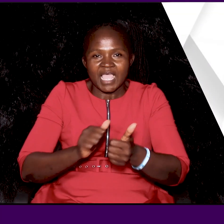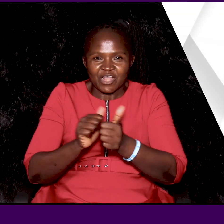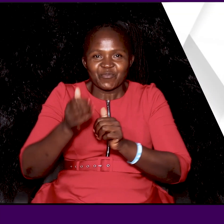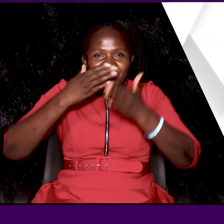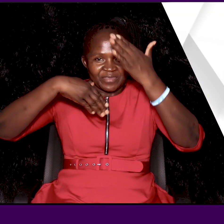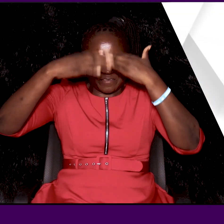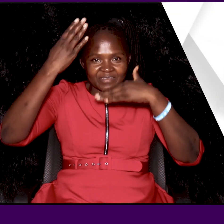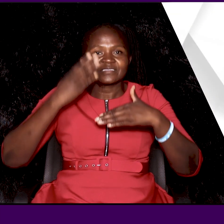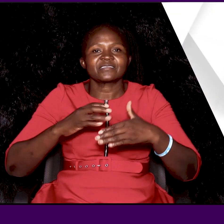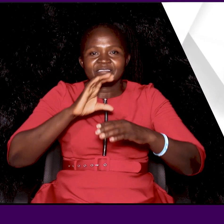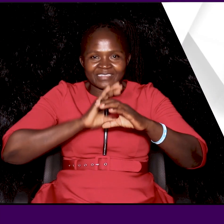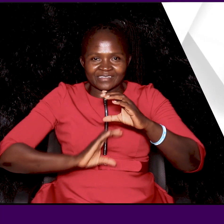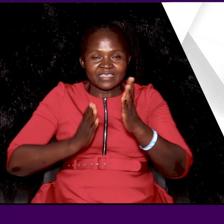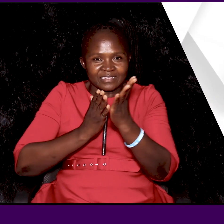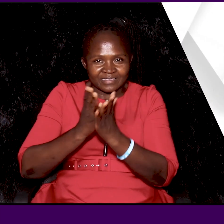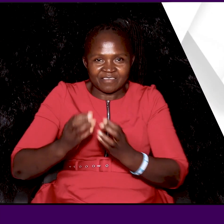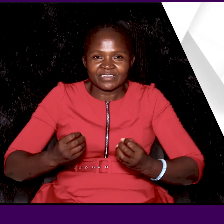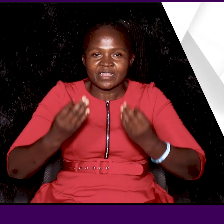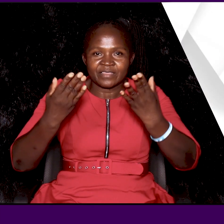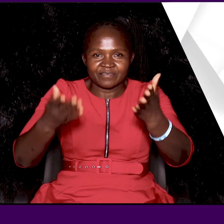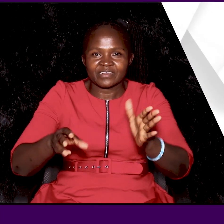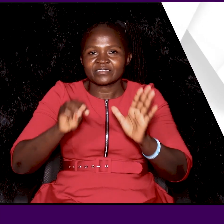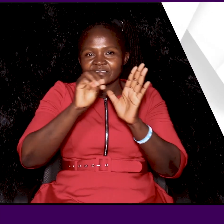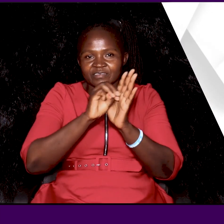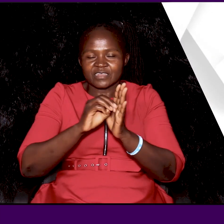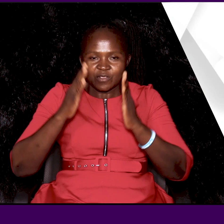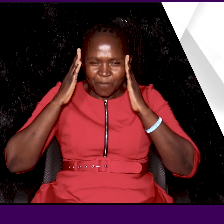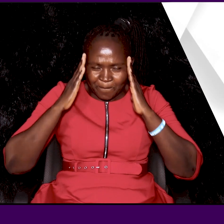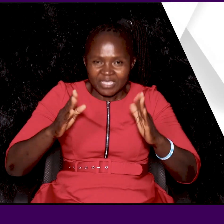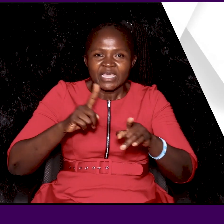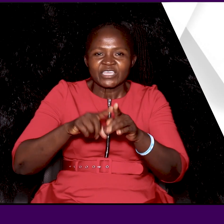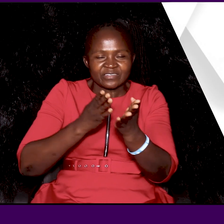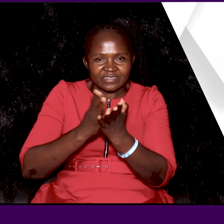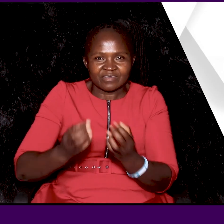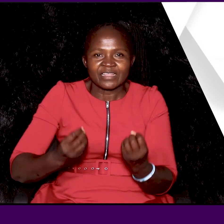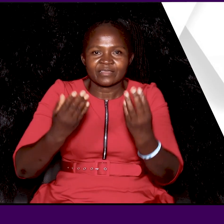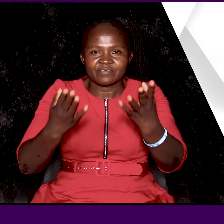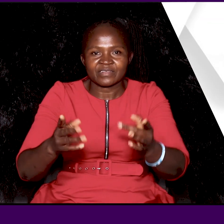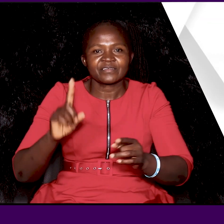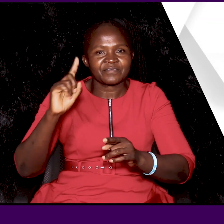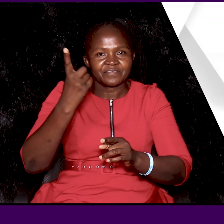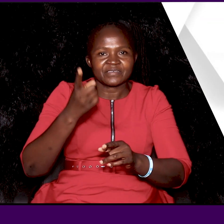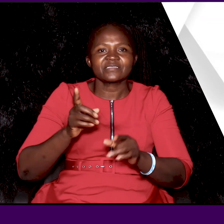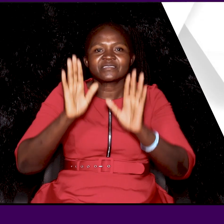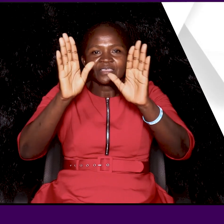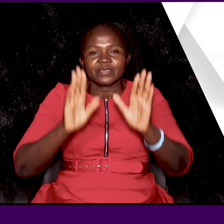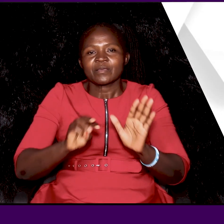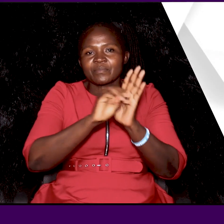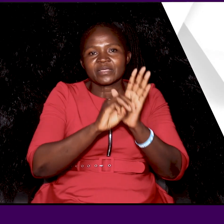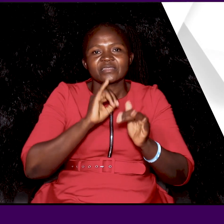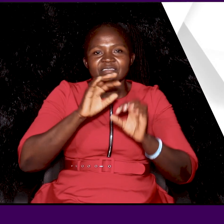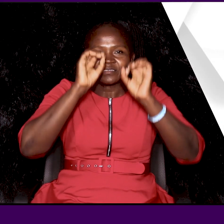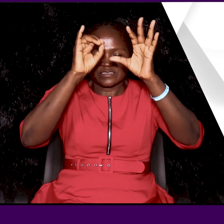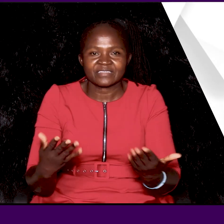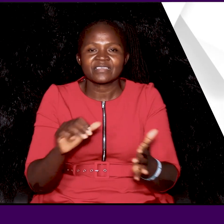Alupe University Citizen Service Delivery Charter. Commitments to service delivery. The first core mandate is teaching